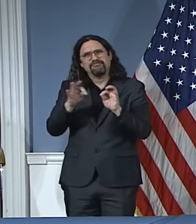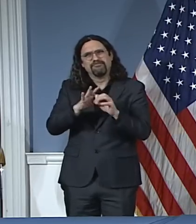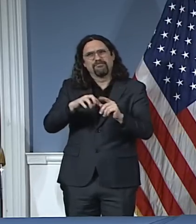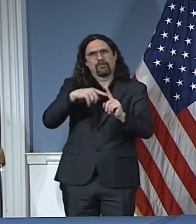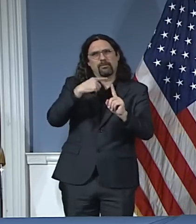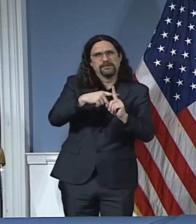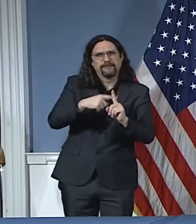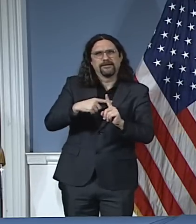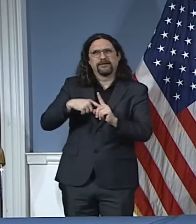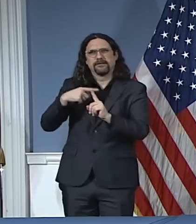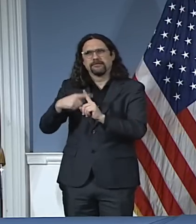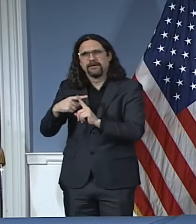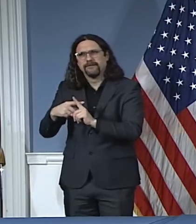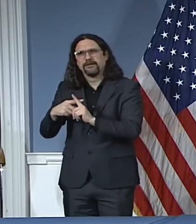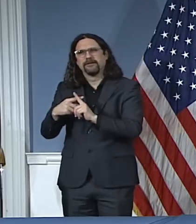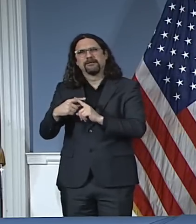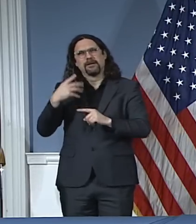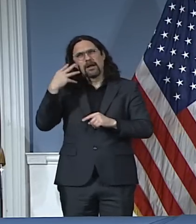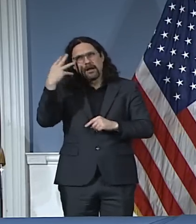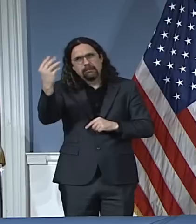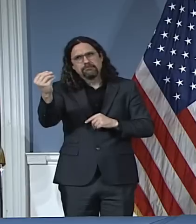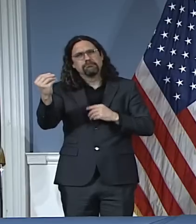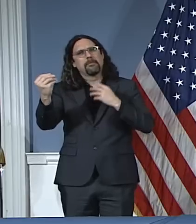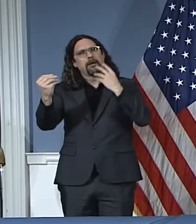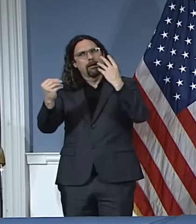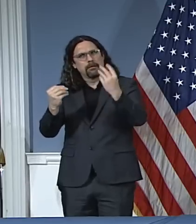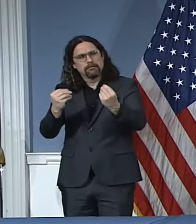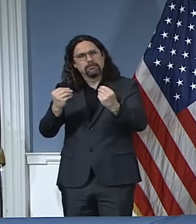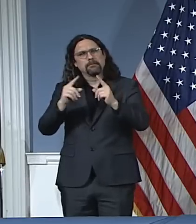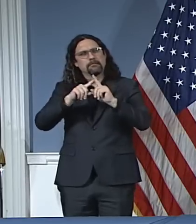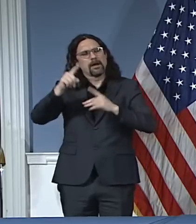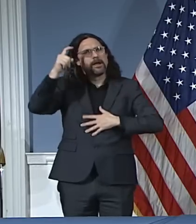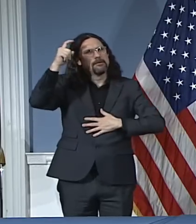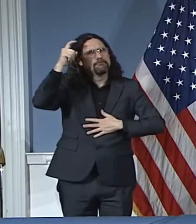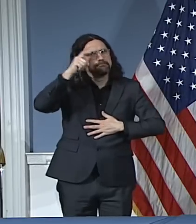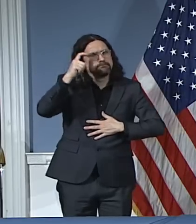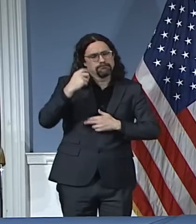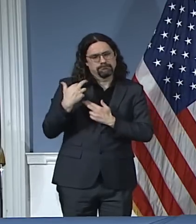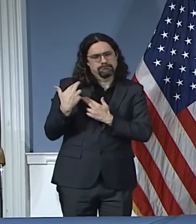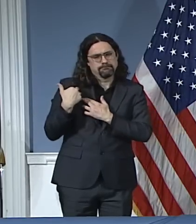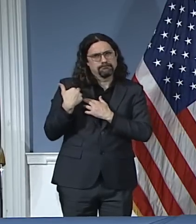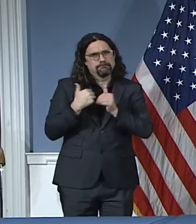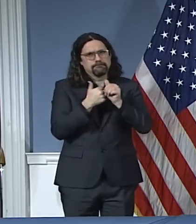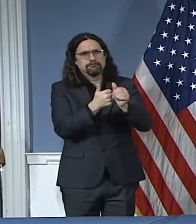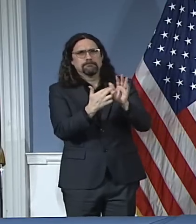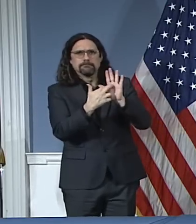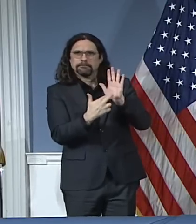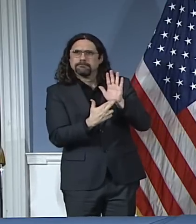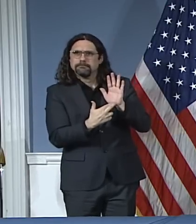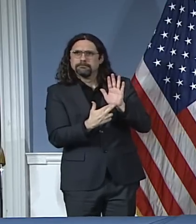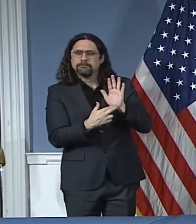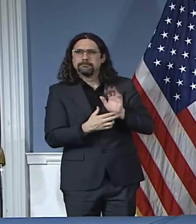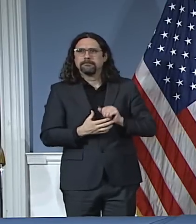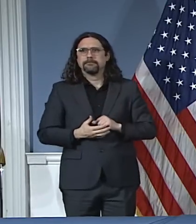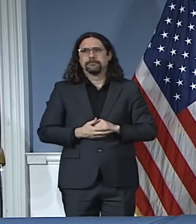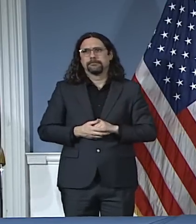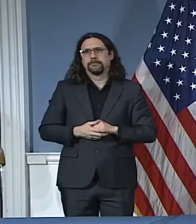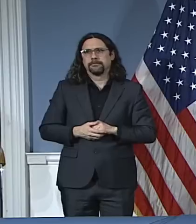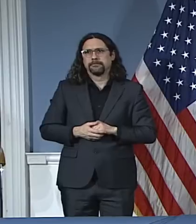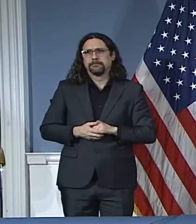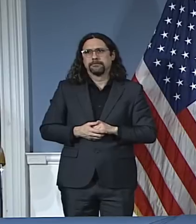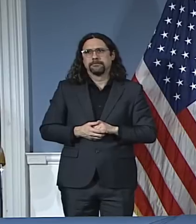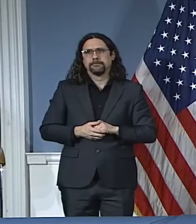hear and take part in. So you'll expect to see police officers throughout the 5 boroughs, whether